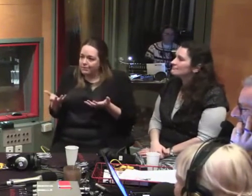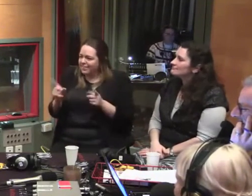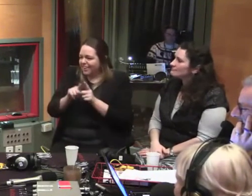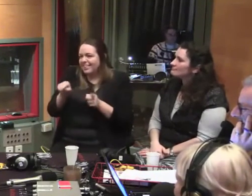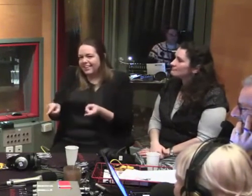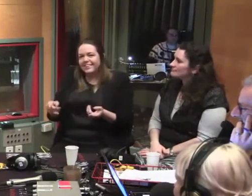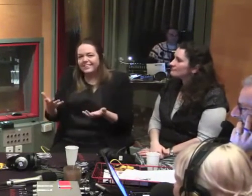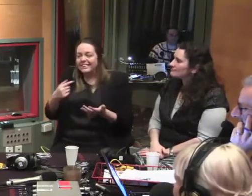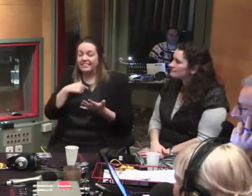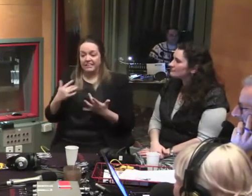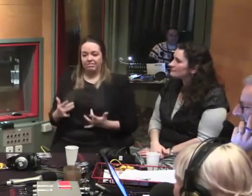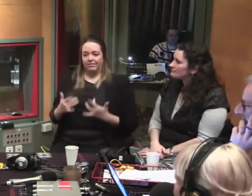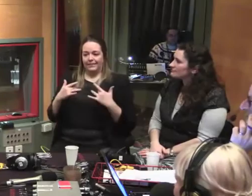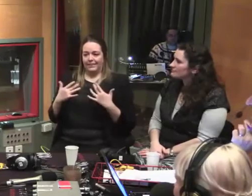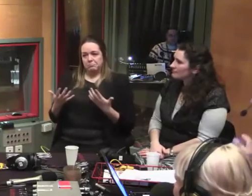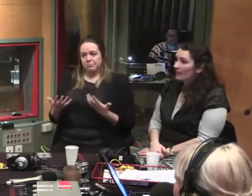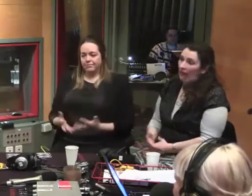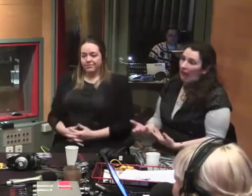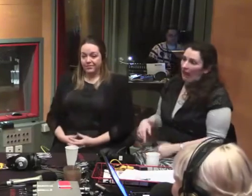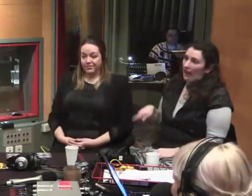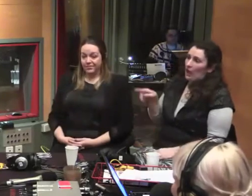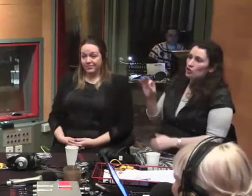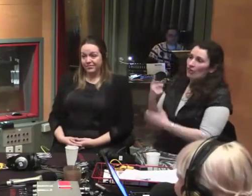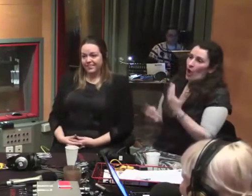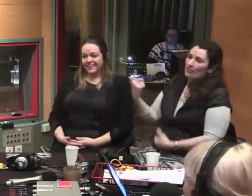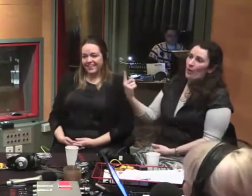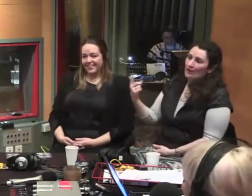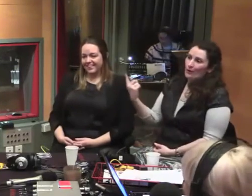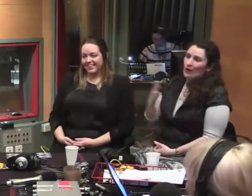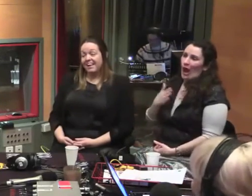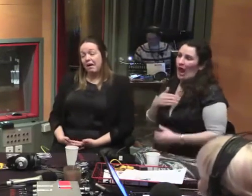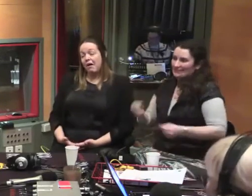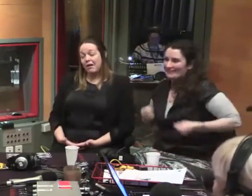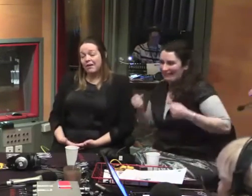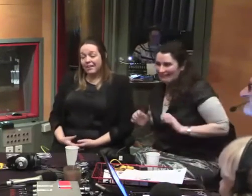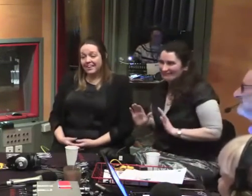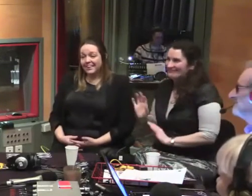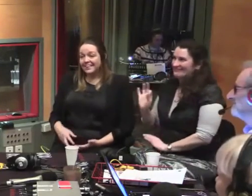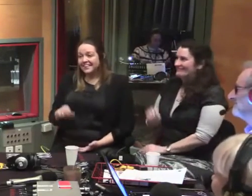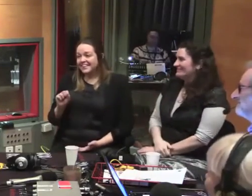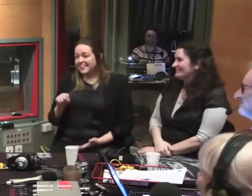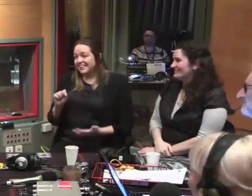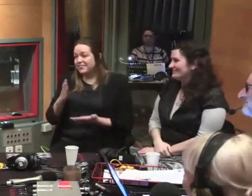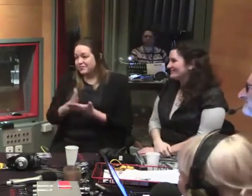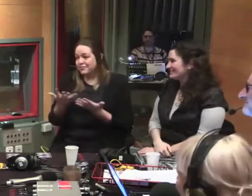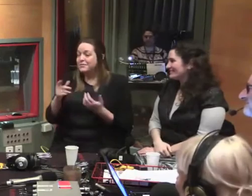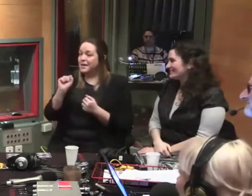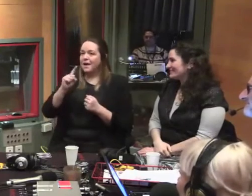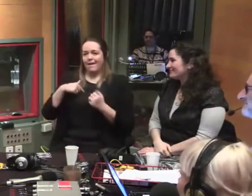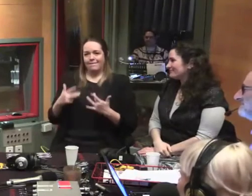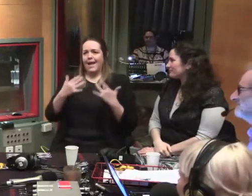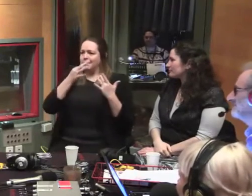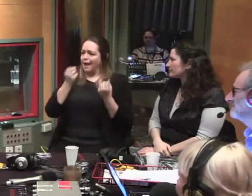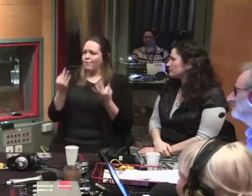stuff like that, where I just felt... You're not alone there. Yeah, well, sure, sure. But I just felt a bit